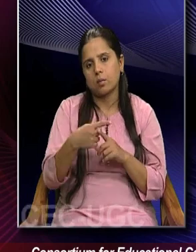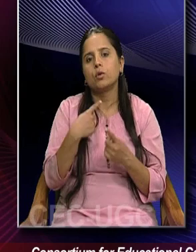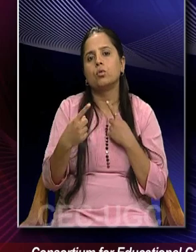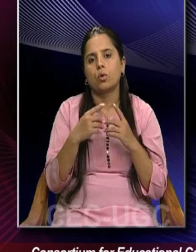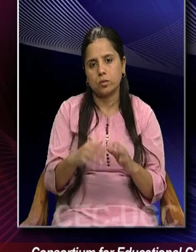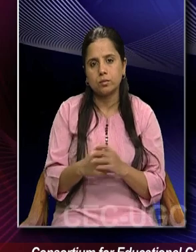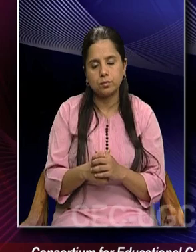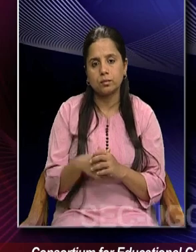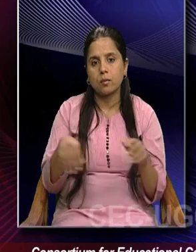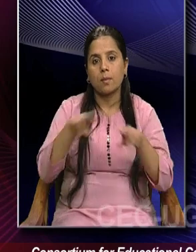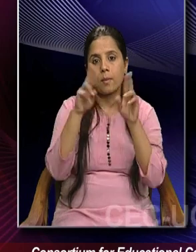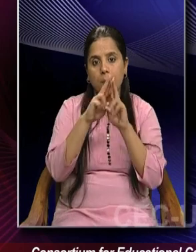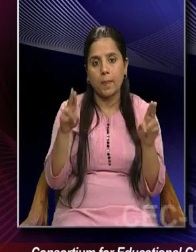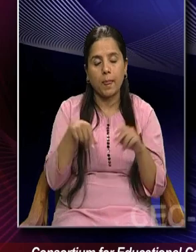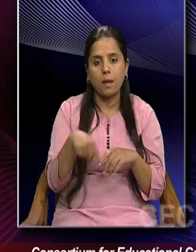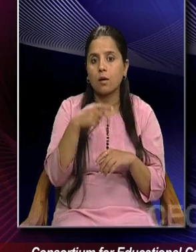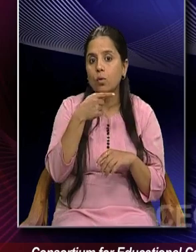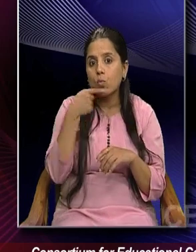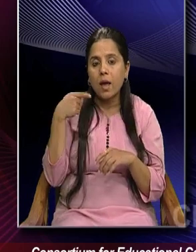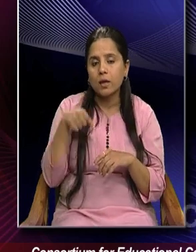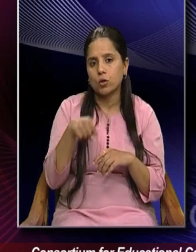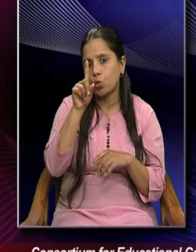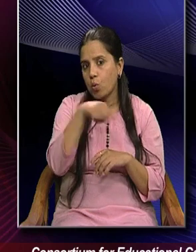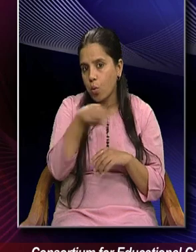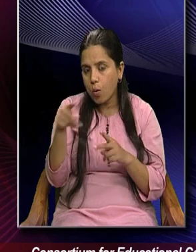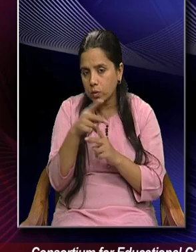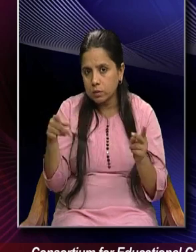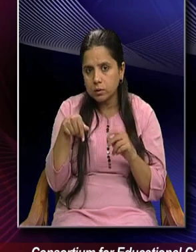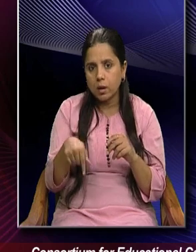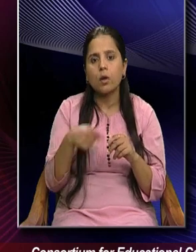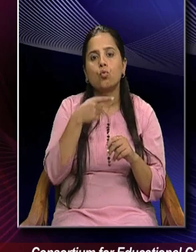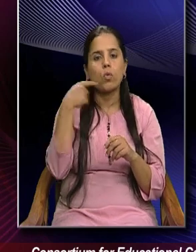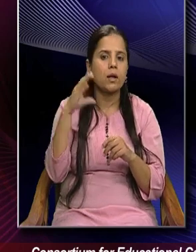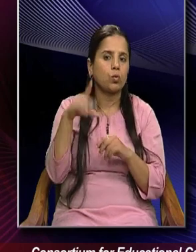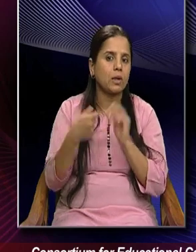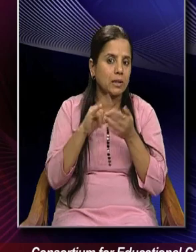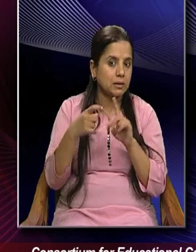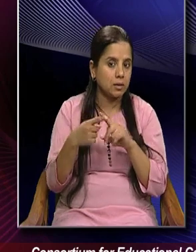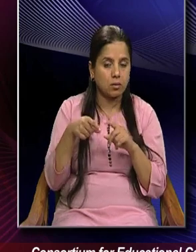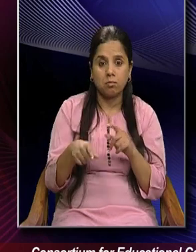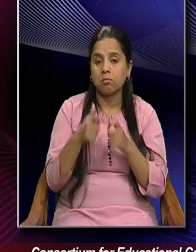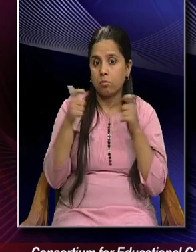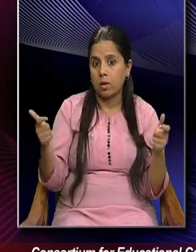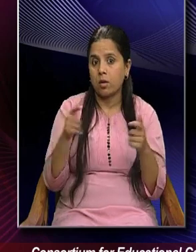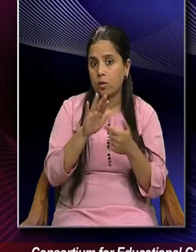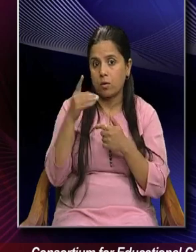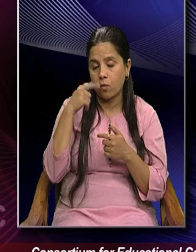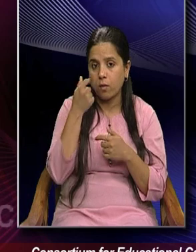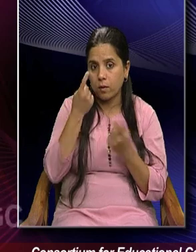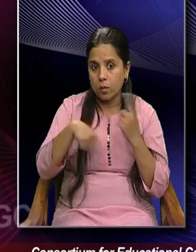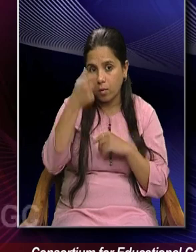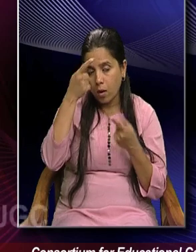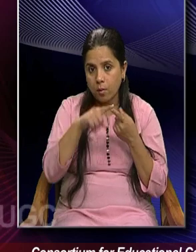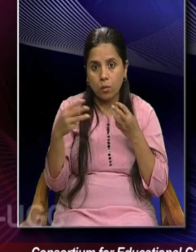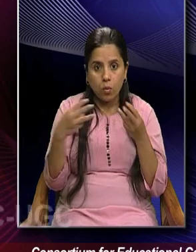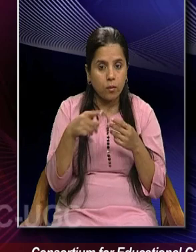So International Red Cross and Red Crescent movement is another big platform for the humanitarian crisis.